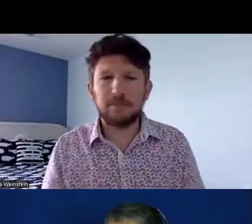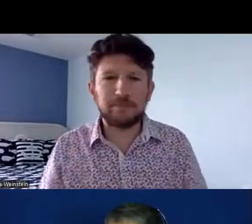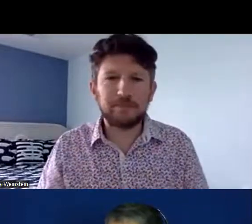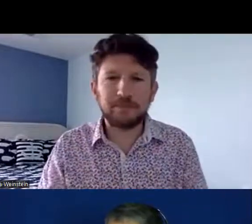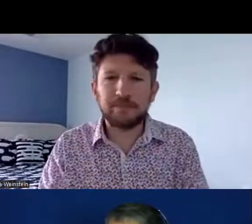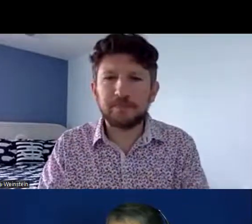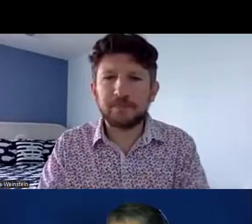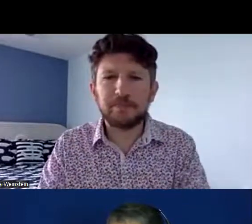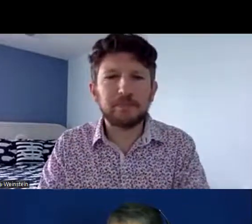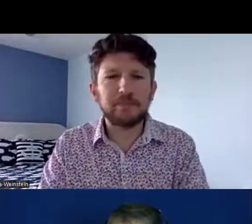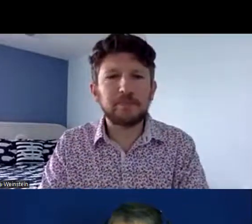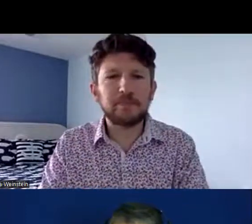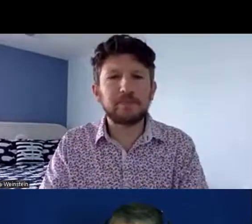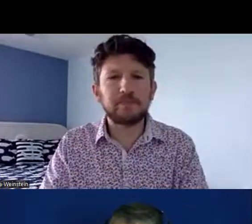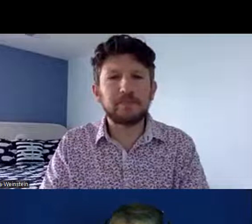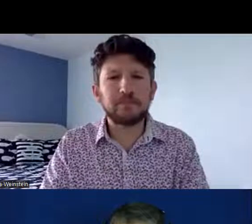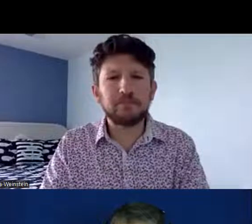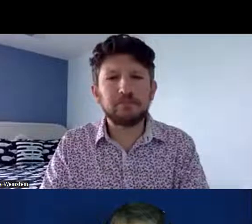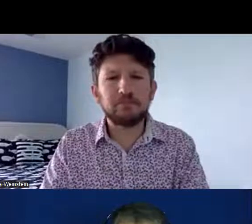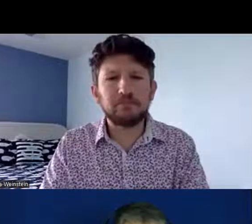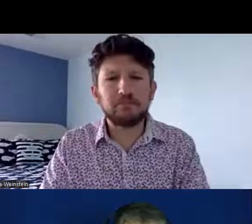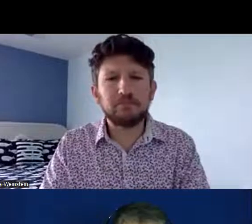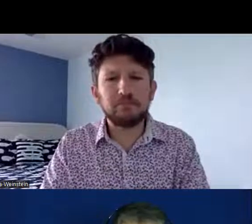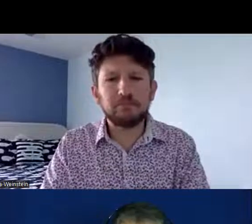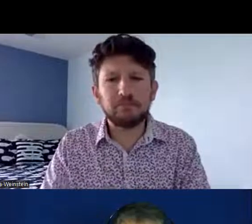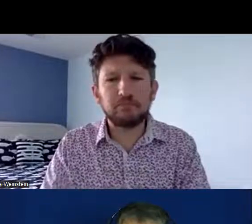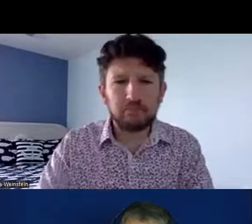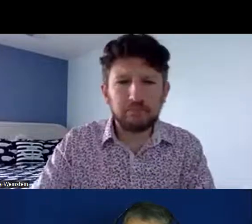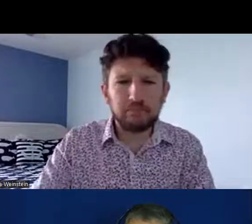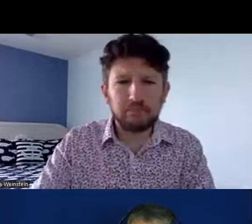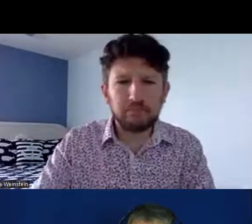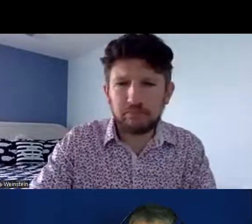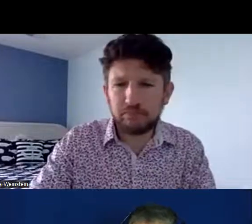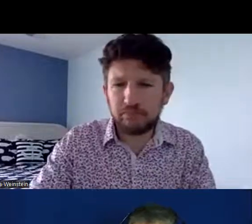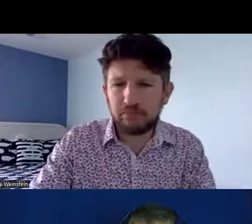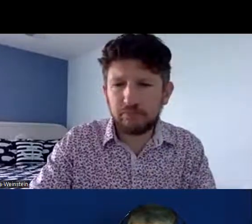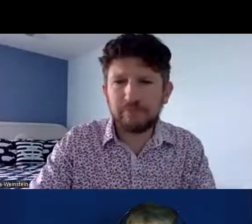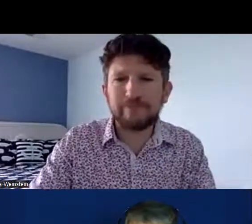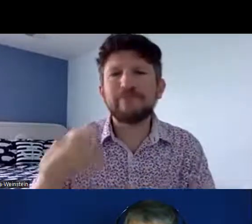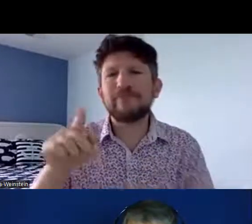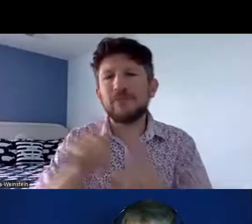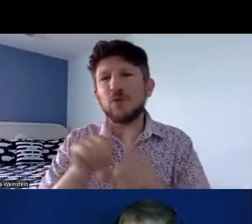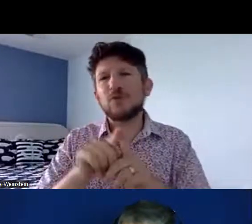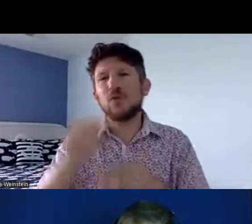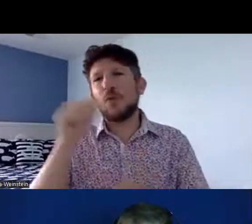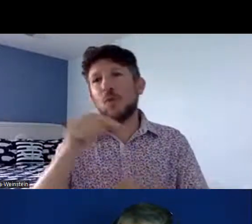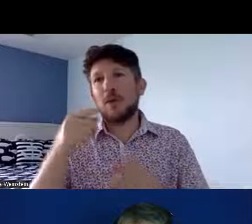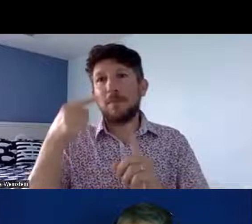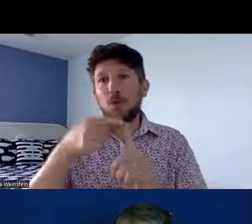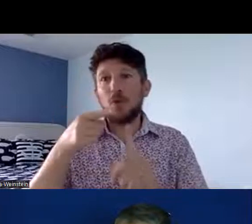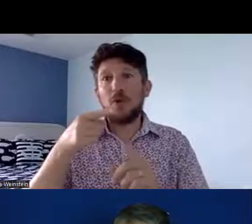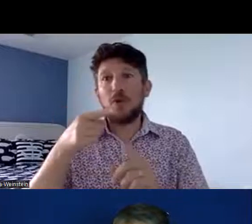follow protocol and the criteria to get the student the services needed.